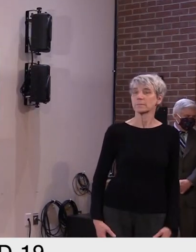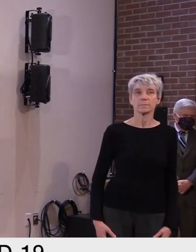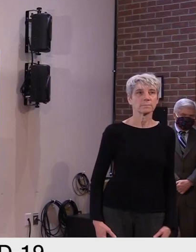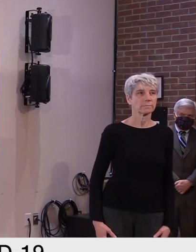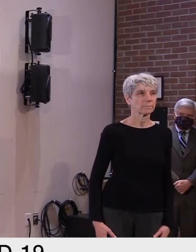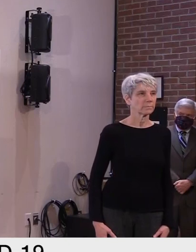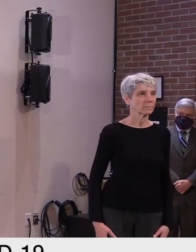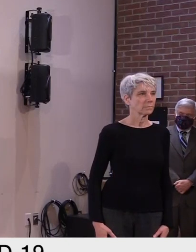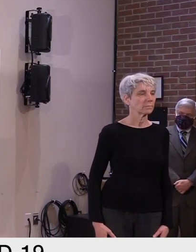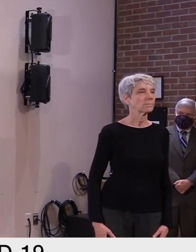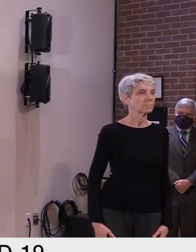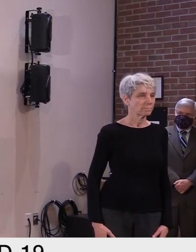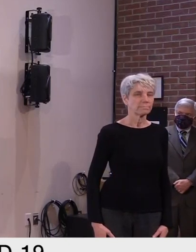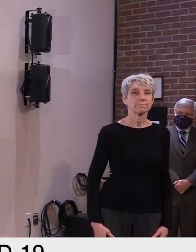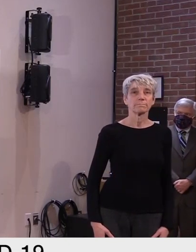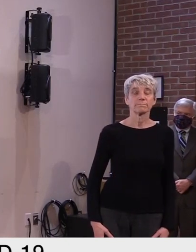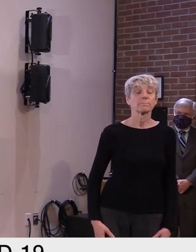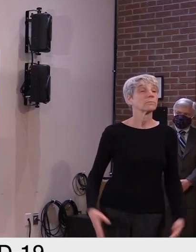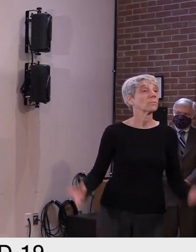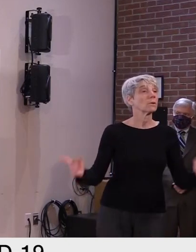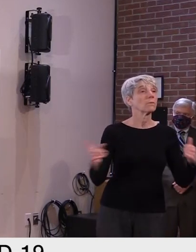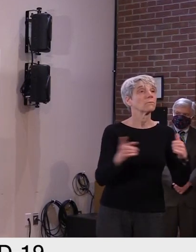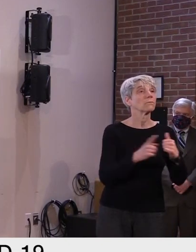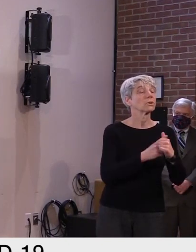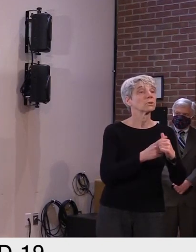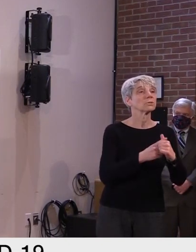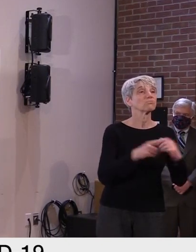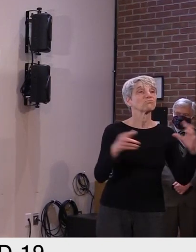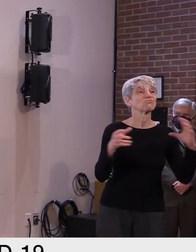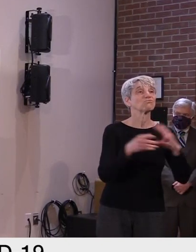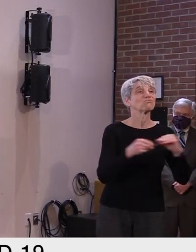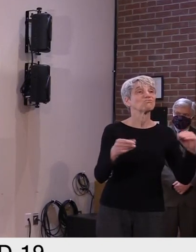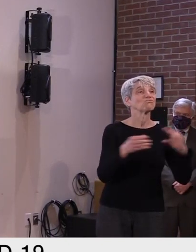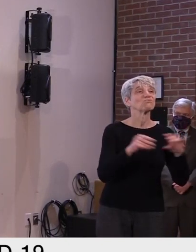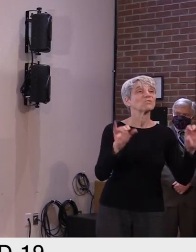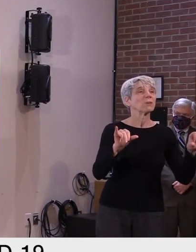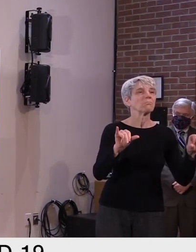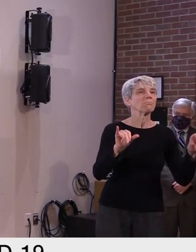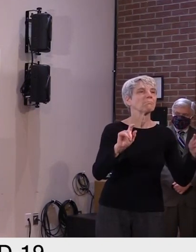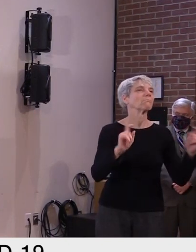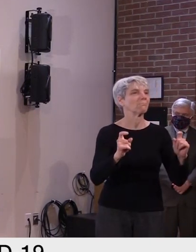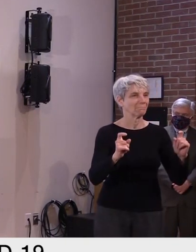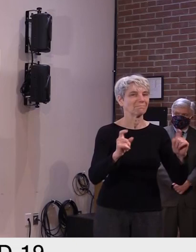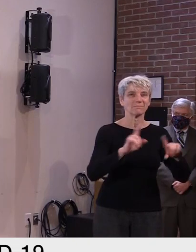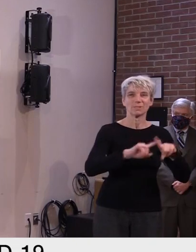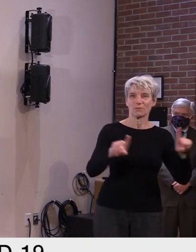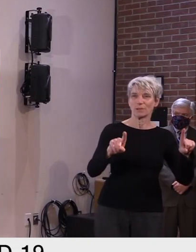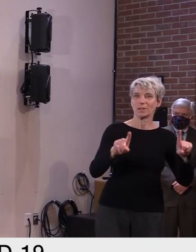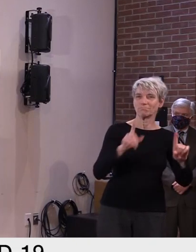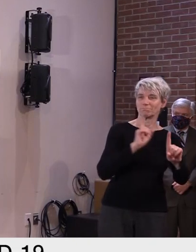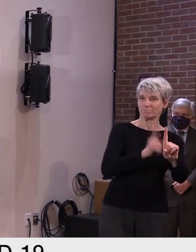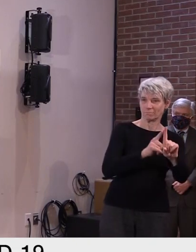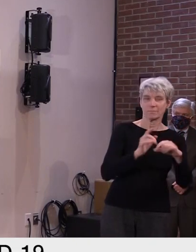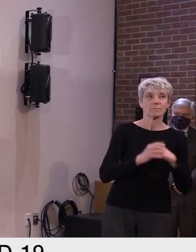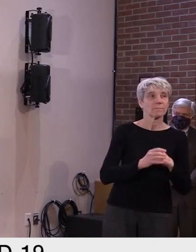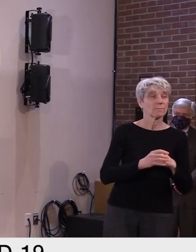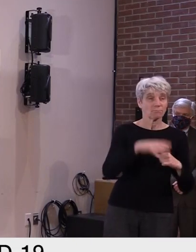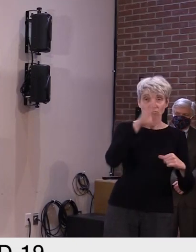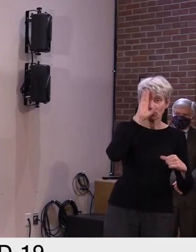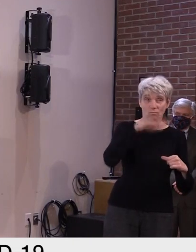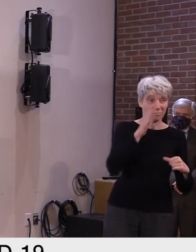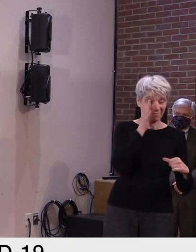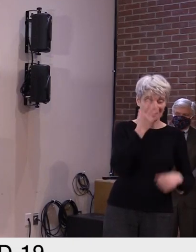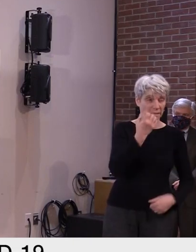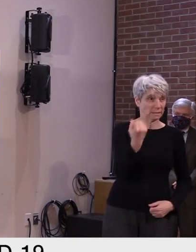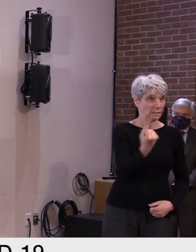I want to start out actually talking about something different. I want to make sure everyone knows that this Saturday,